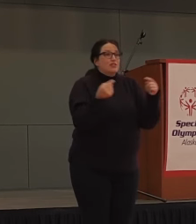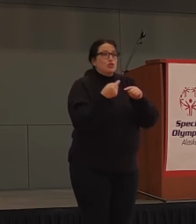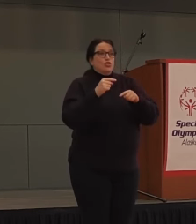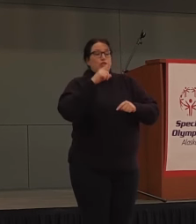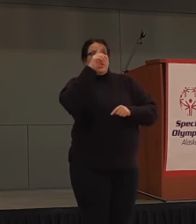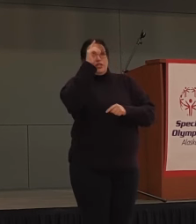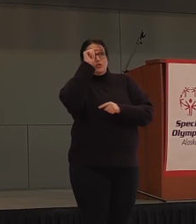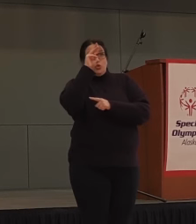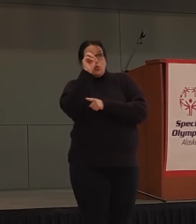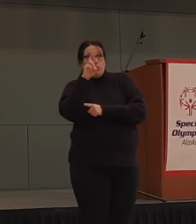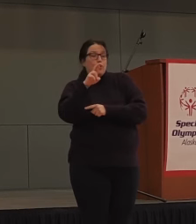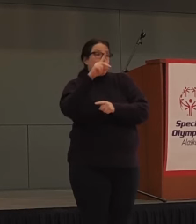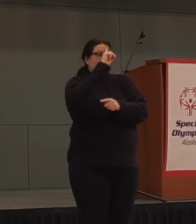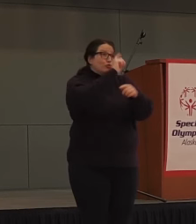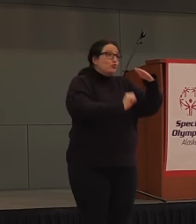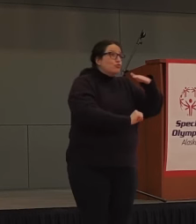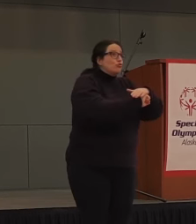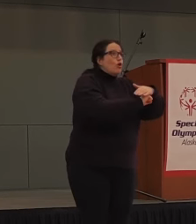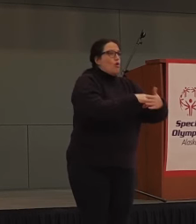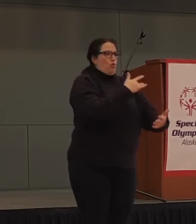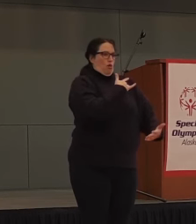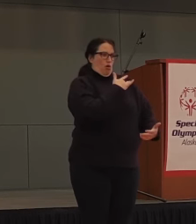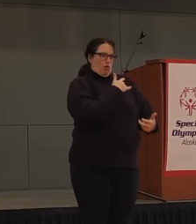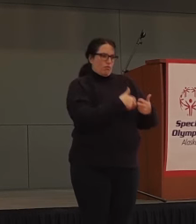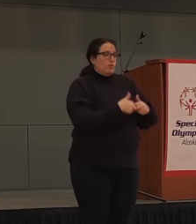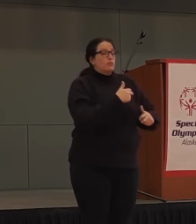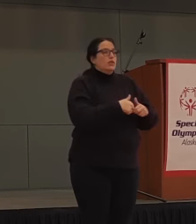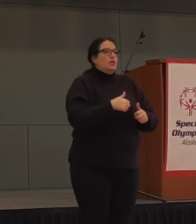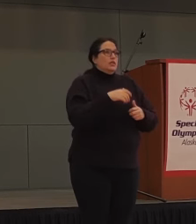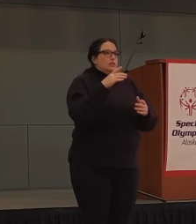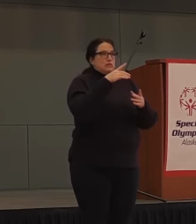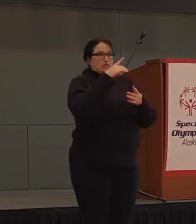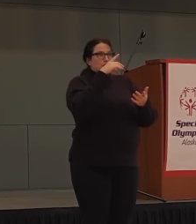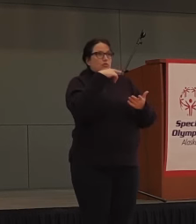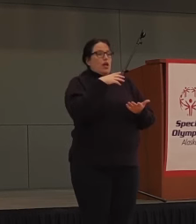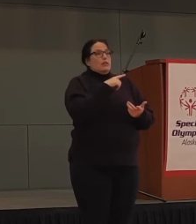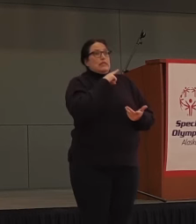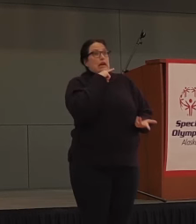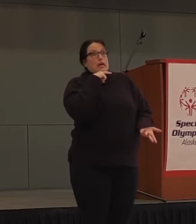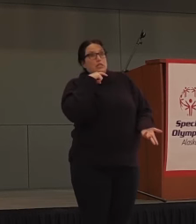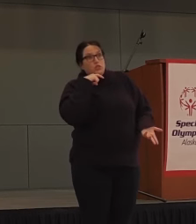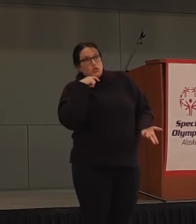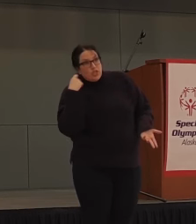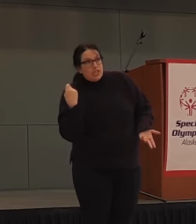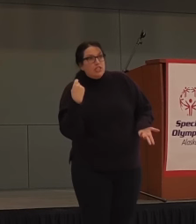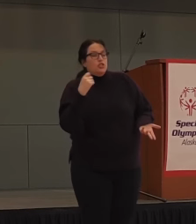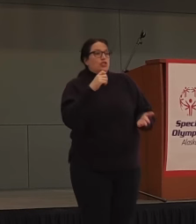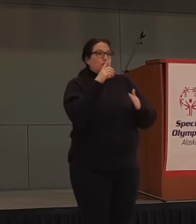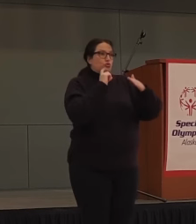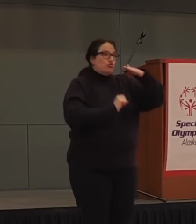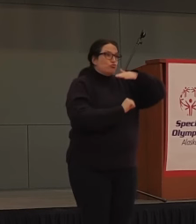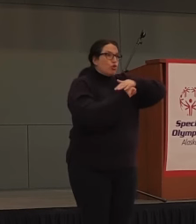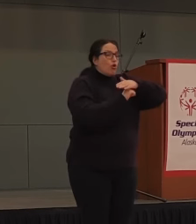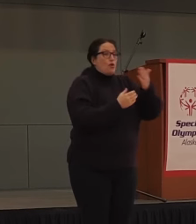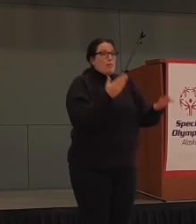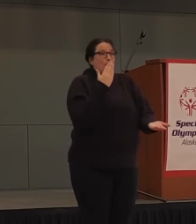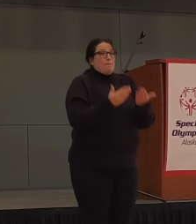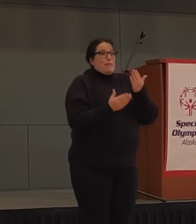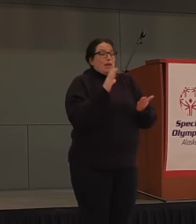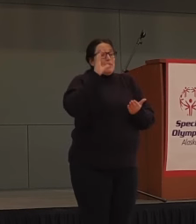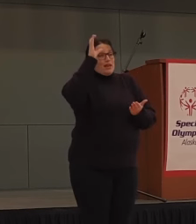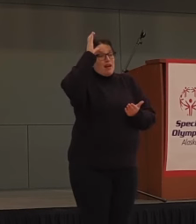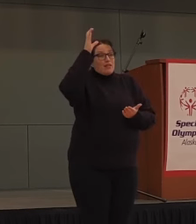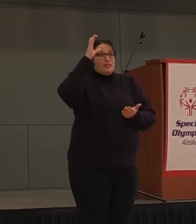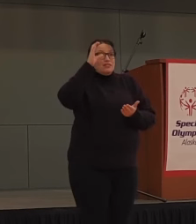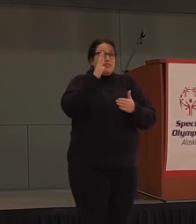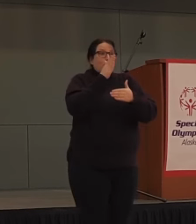stroke, heart, infection, delirium, dehydration, mild cognitive impairment,